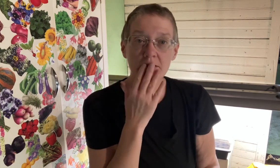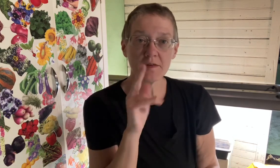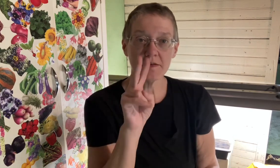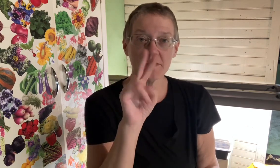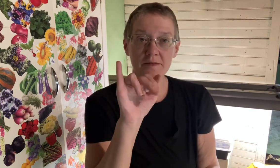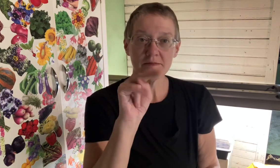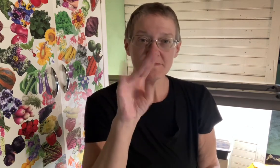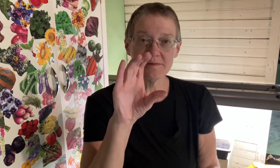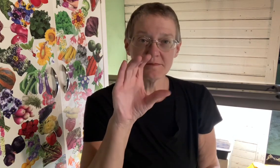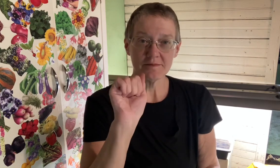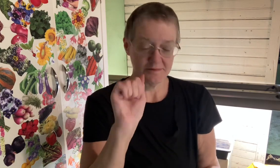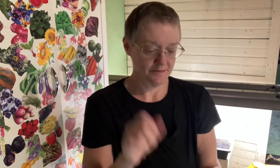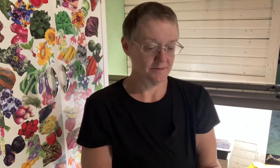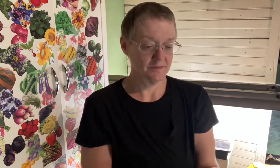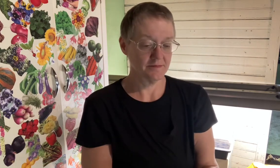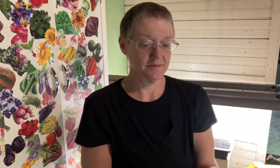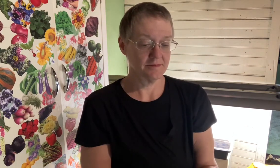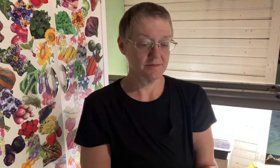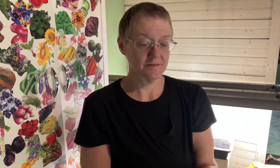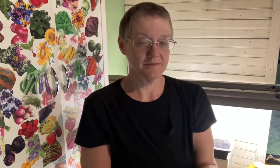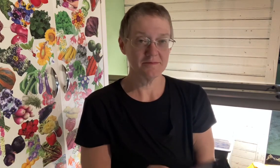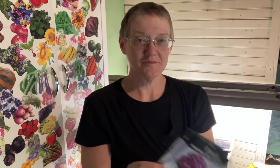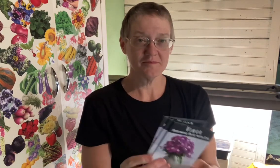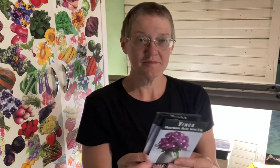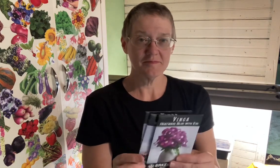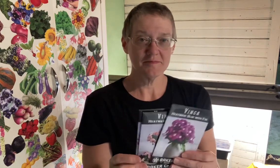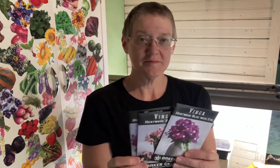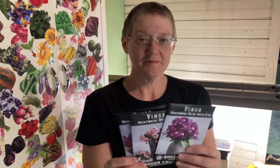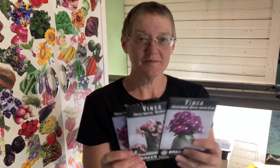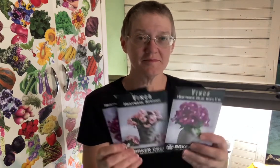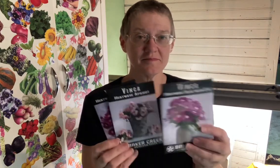And we're going to do 3 colors of another flower, vinca.